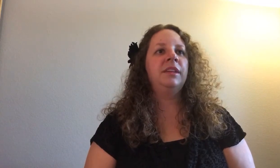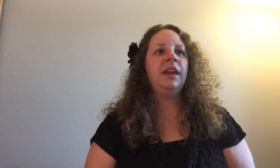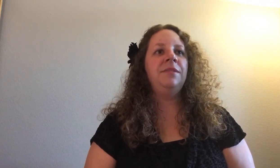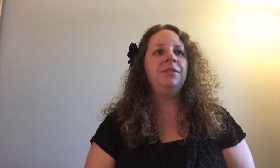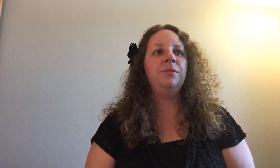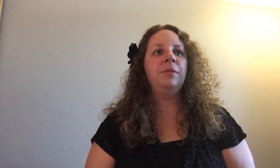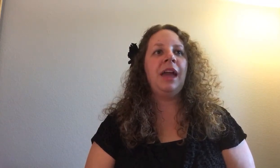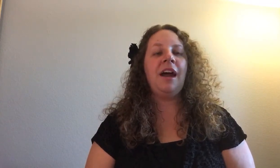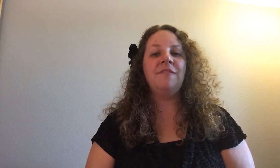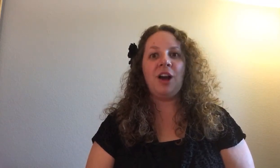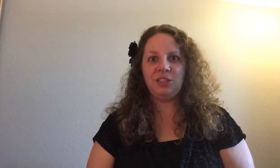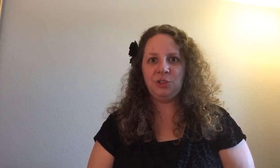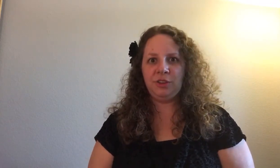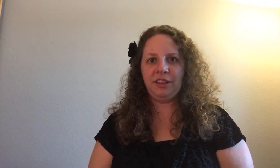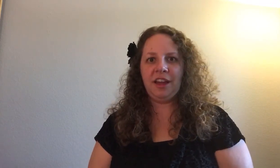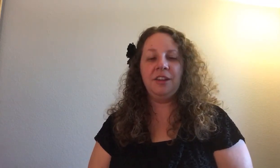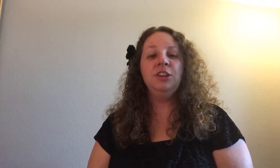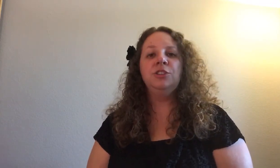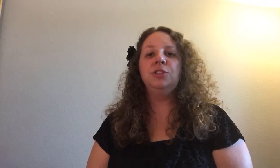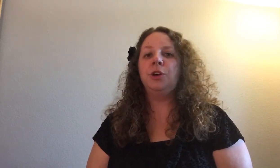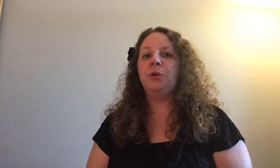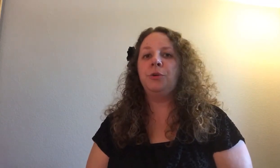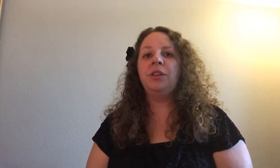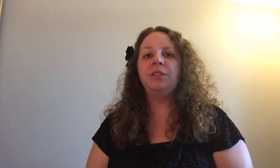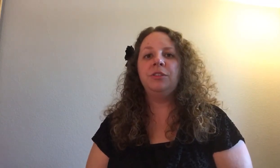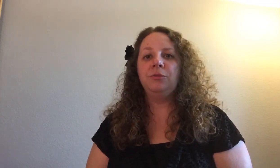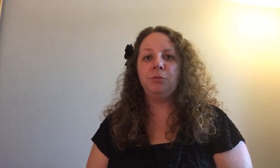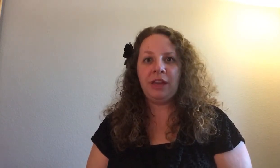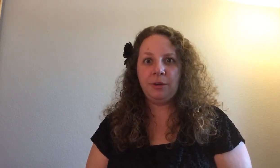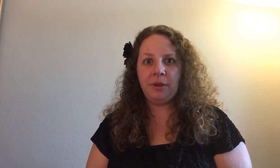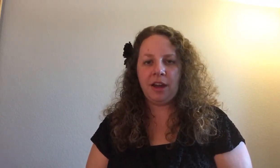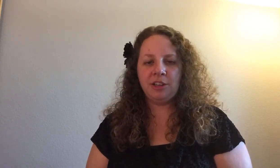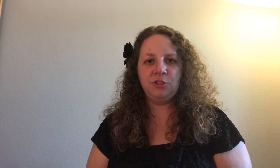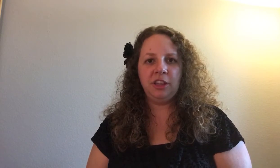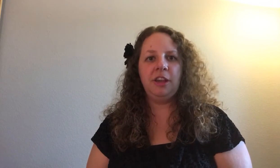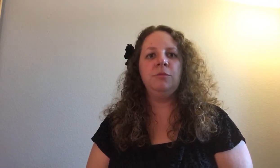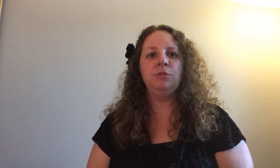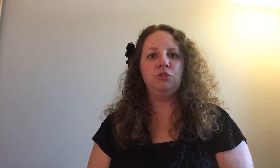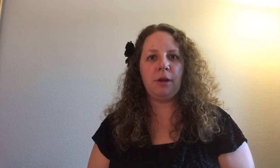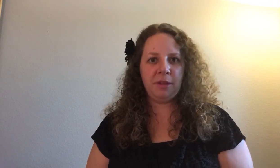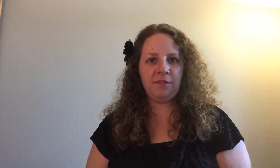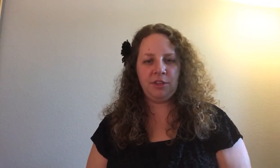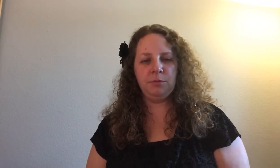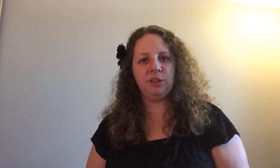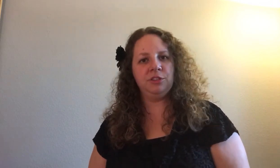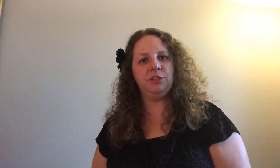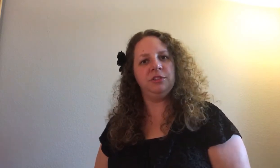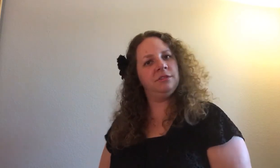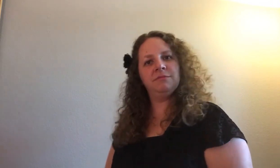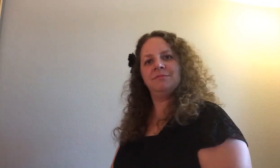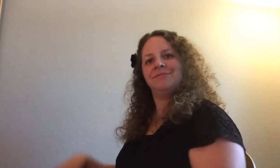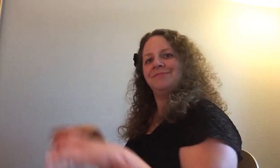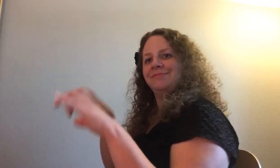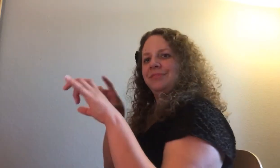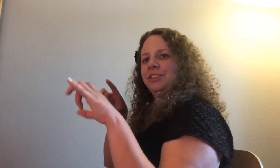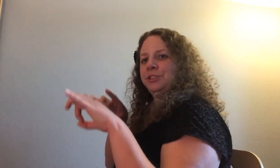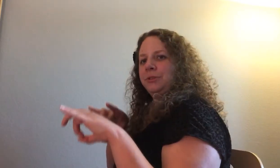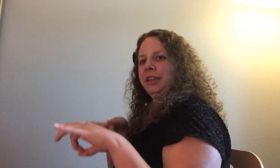Okay, then we have Australia. So the way that we got Australia was dropping off all the prisoners. So